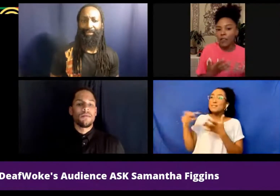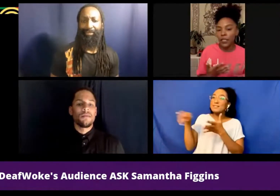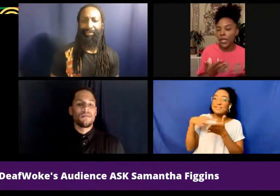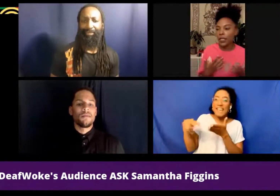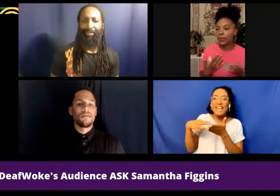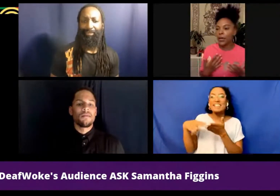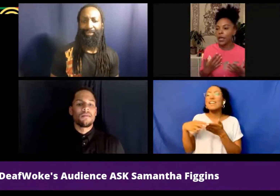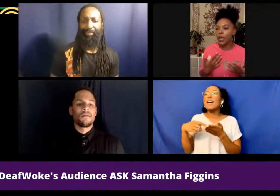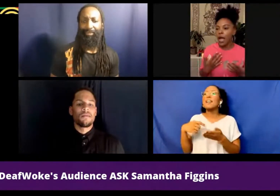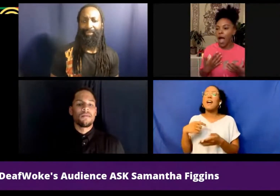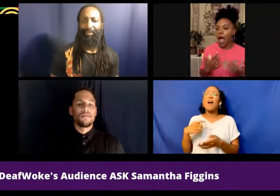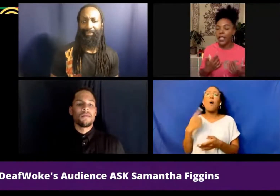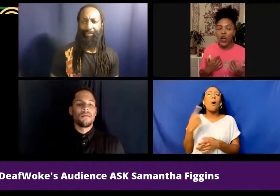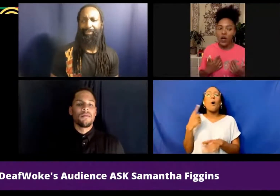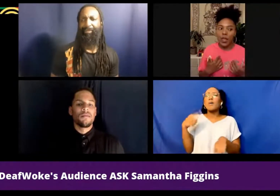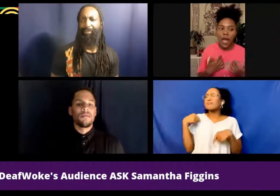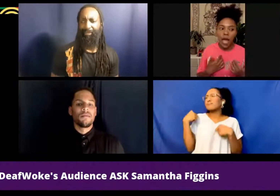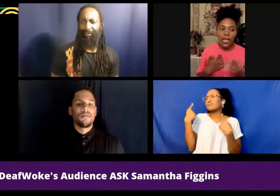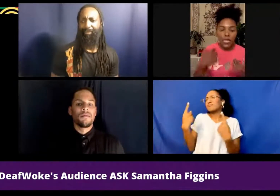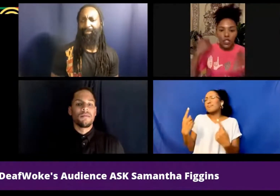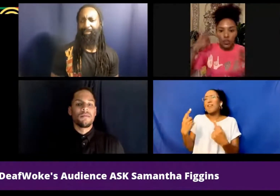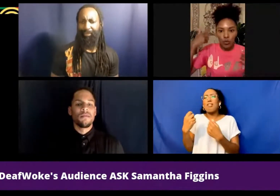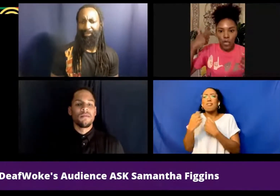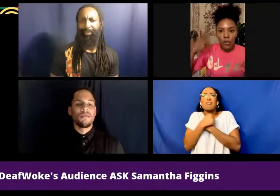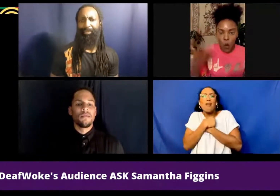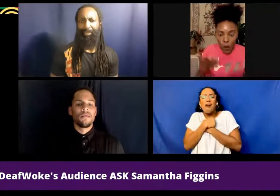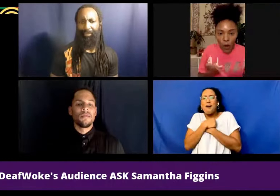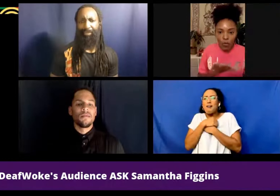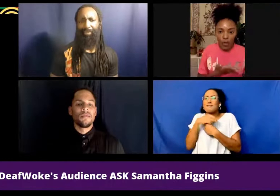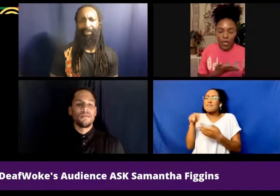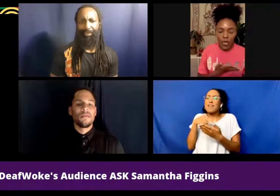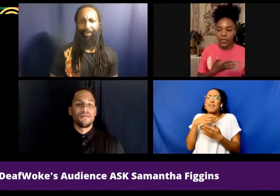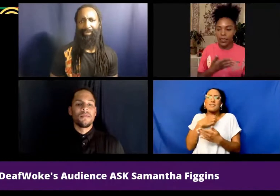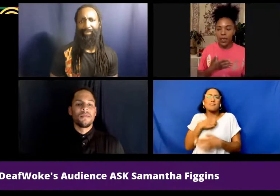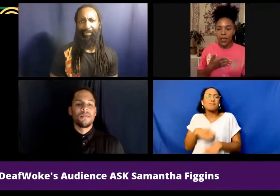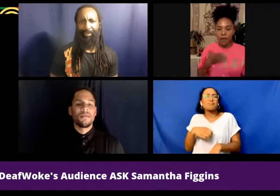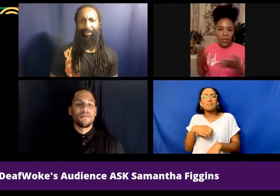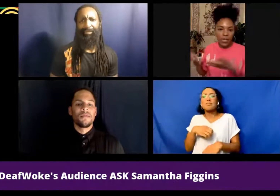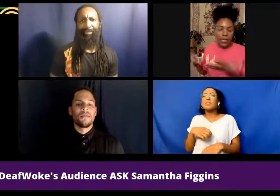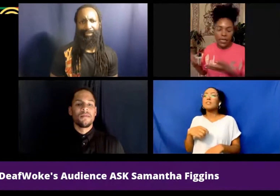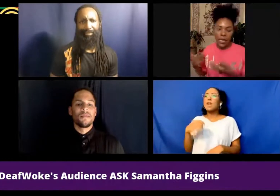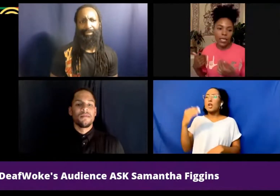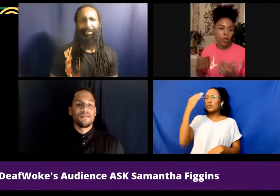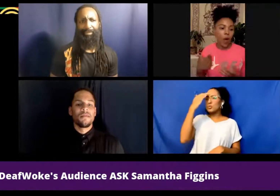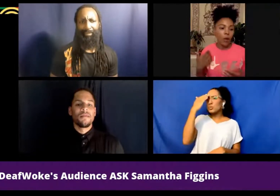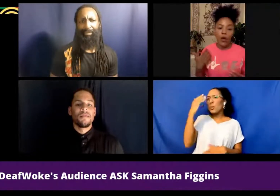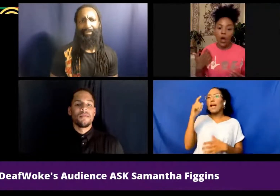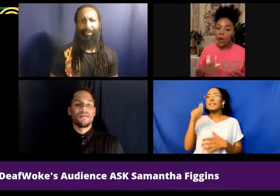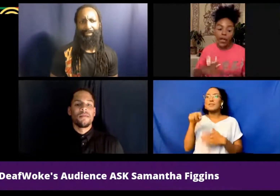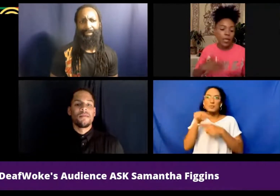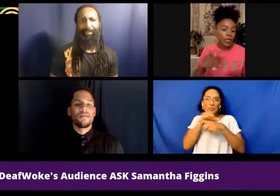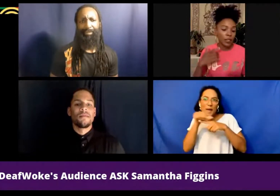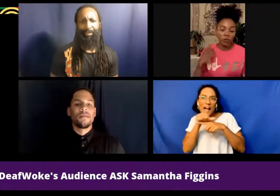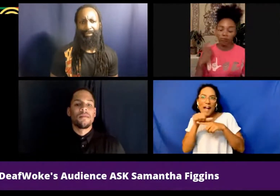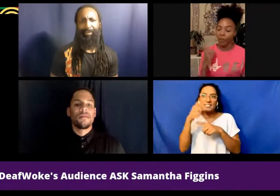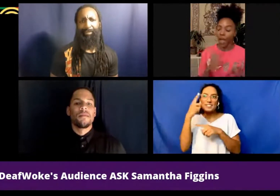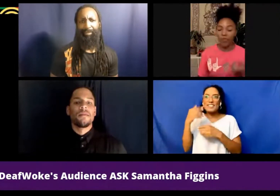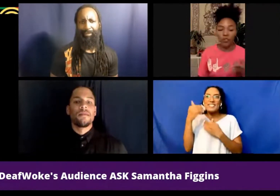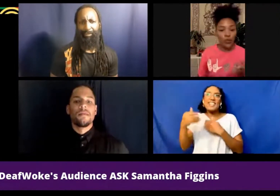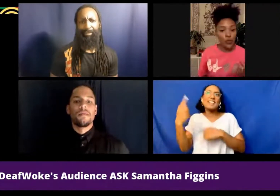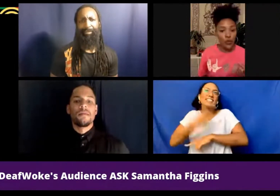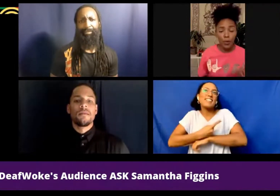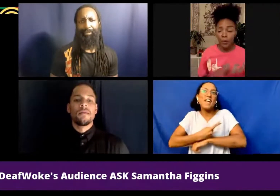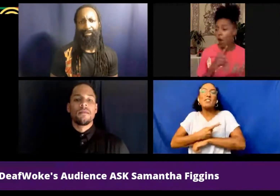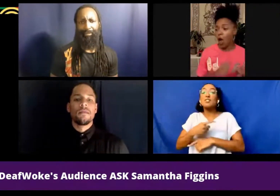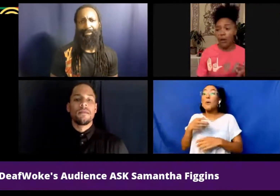had a love for dance, but I know that I need to keep going over things for the next day. So I would always,